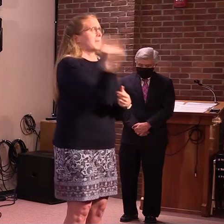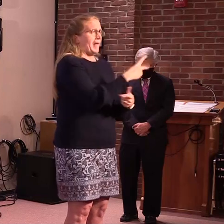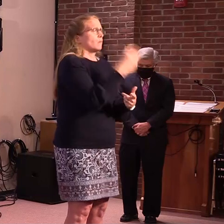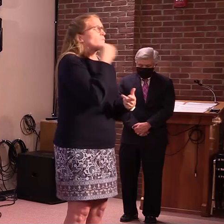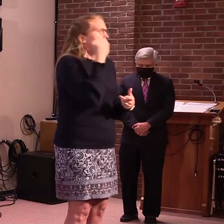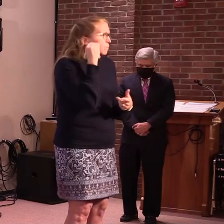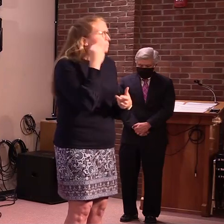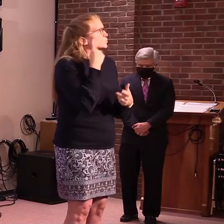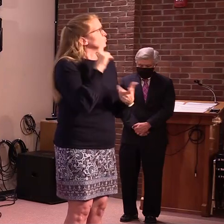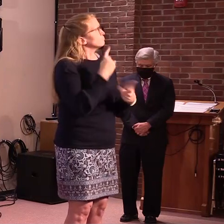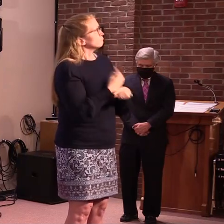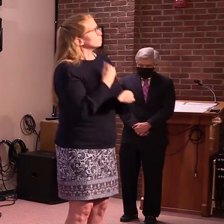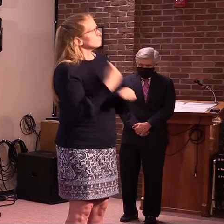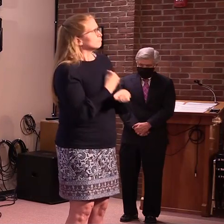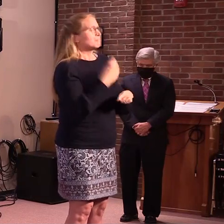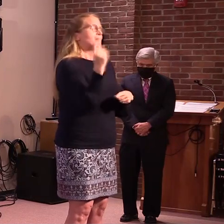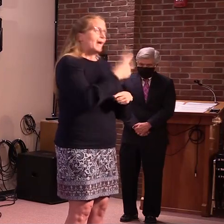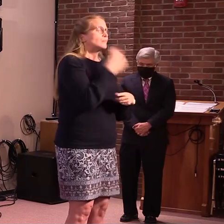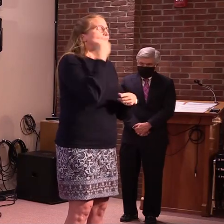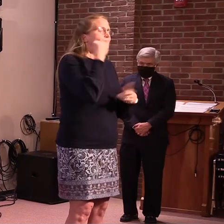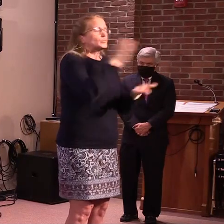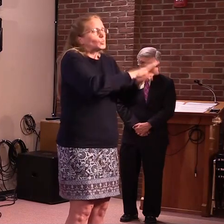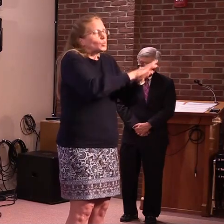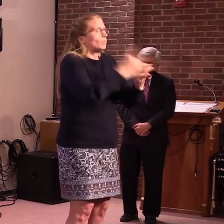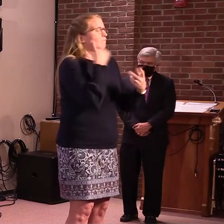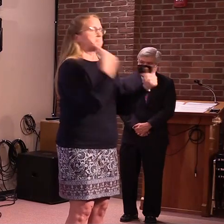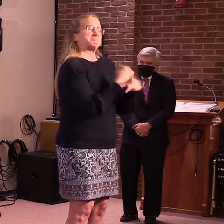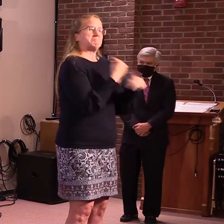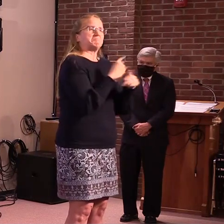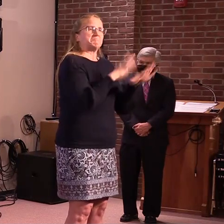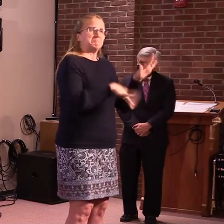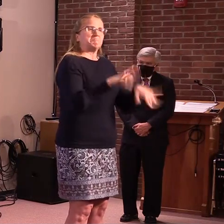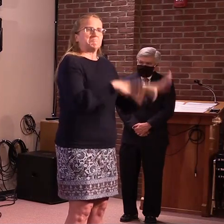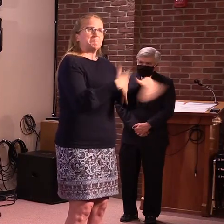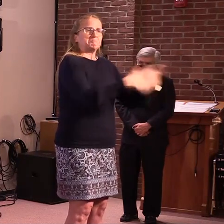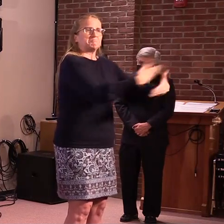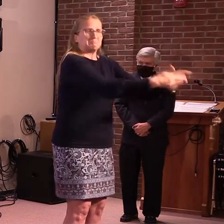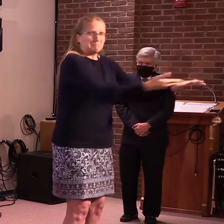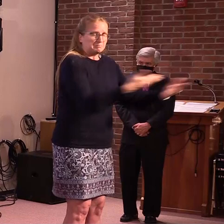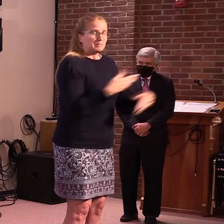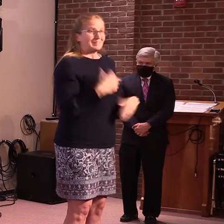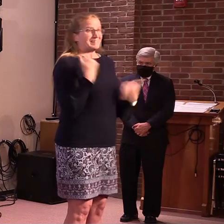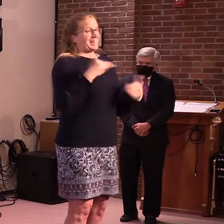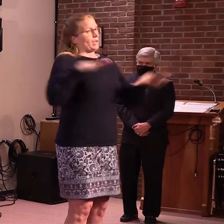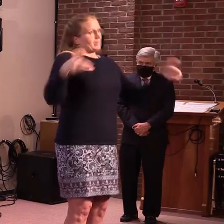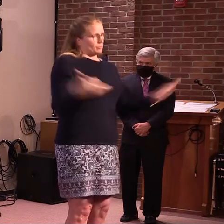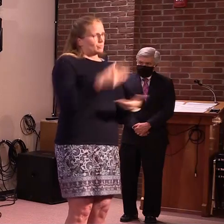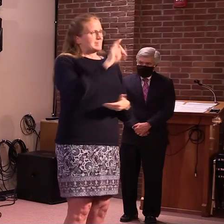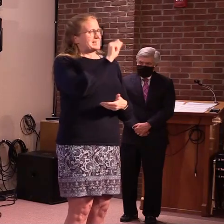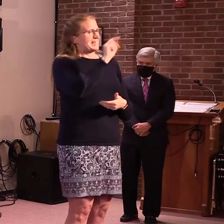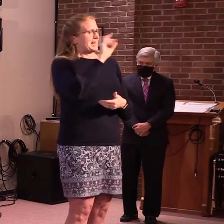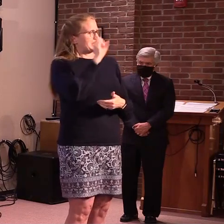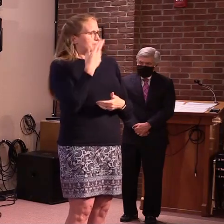life in Vermont. Thank you. Now I'll introduce Dan Smith, representing the McClure Foundation.